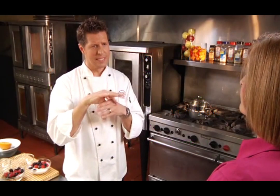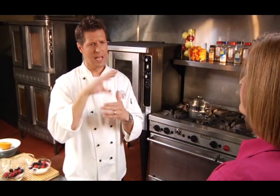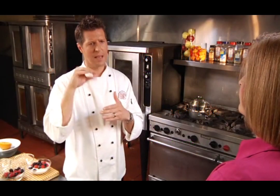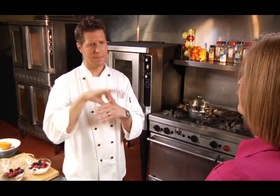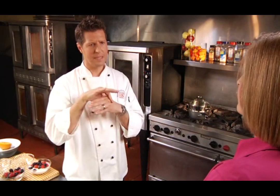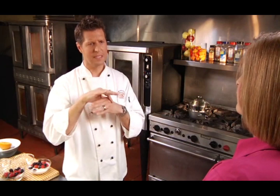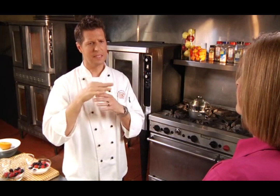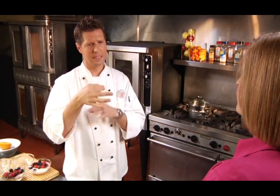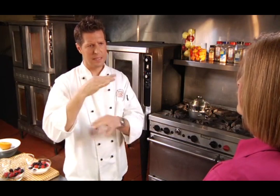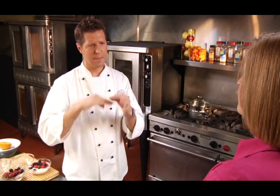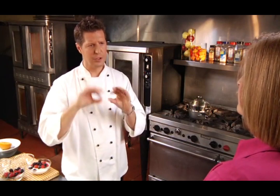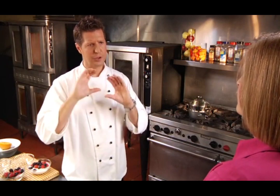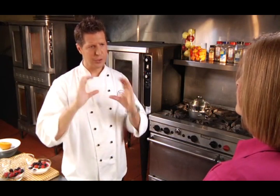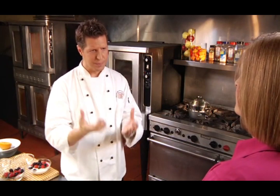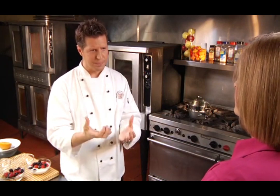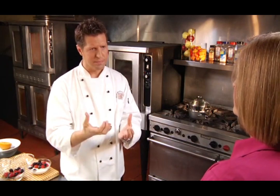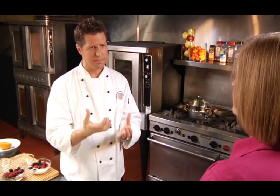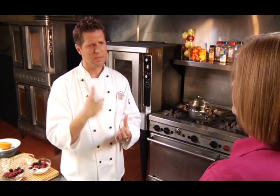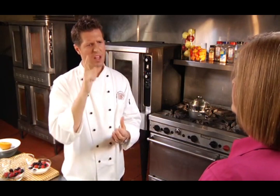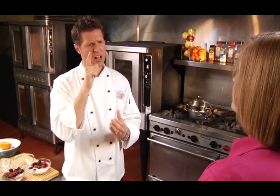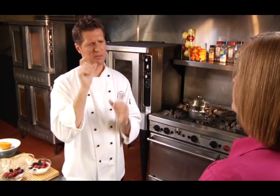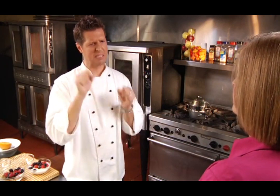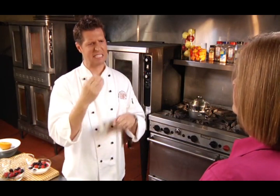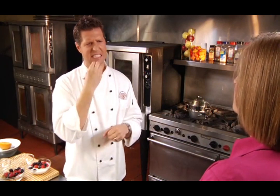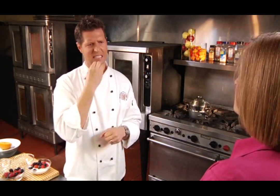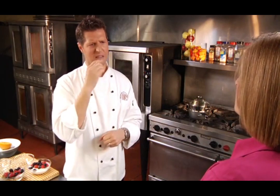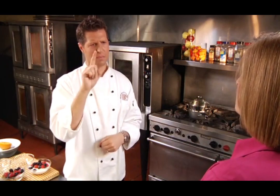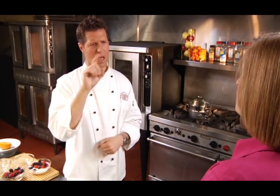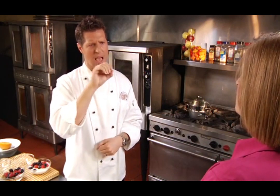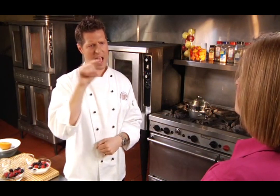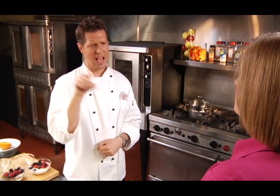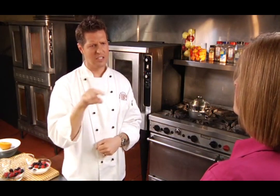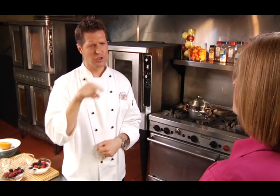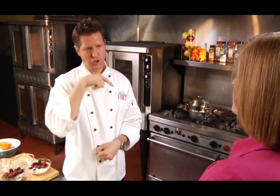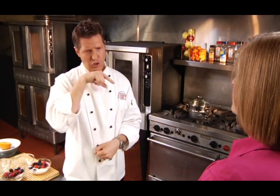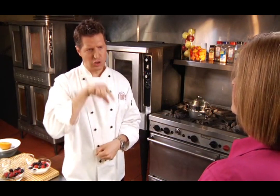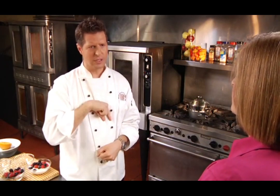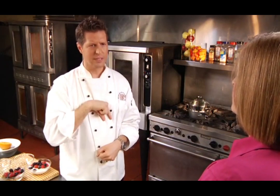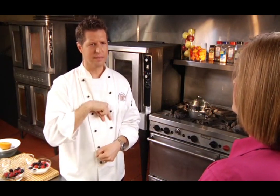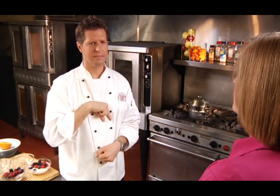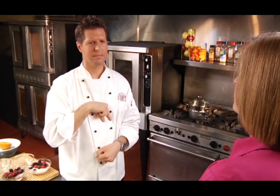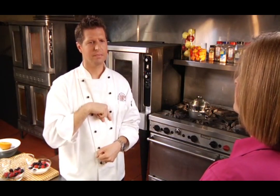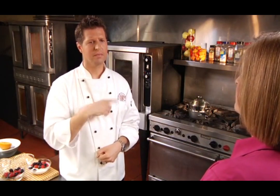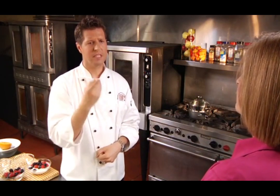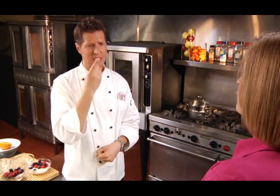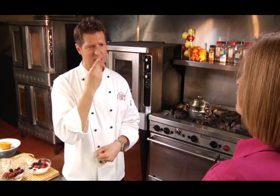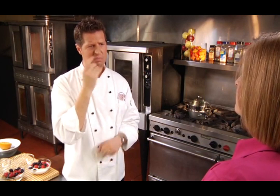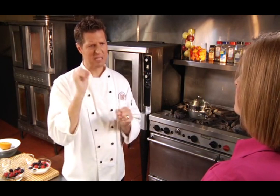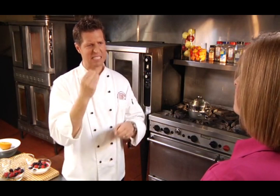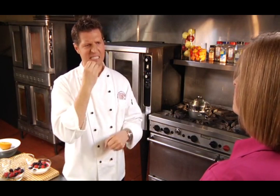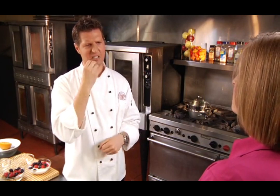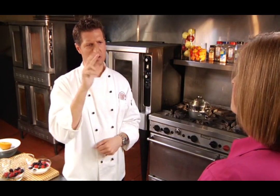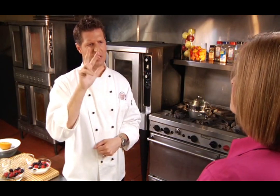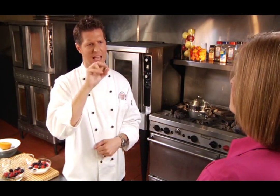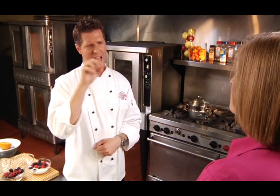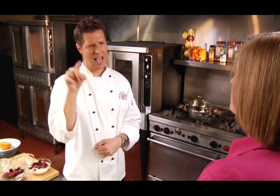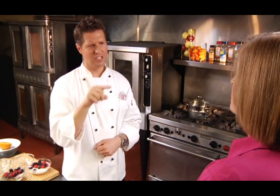From the meat and meat substitute group, we can eat 1 ounce of turkey at lunch and 3 ounces of fish for dinner.